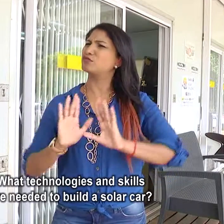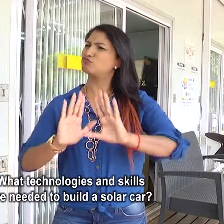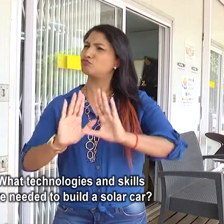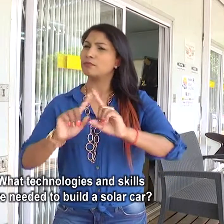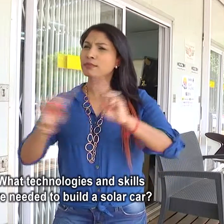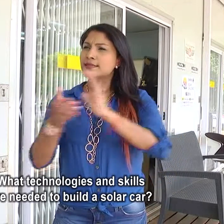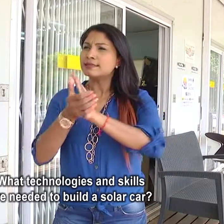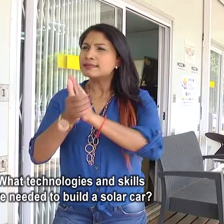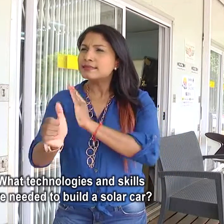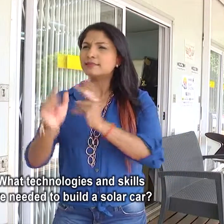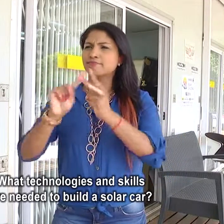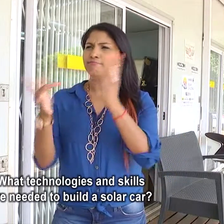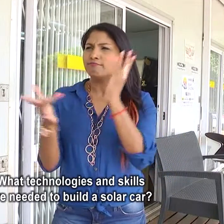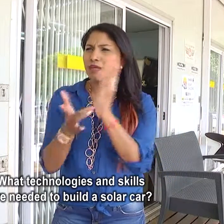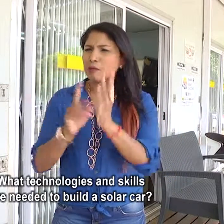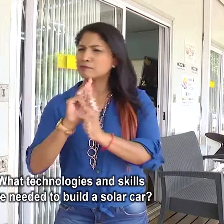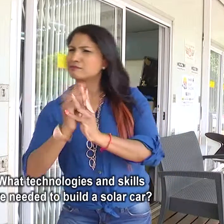skills are needed to build a solar car?